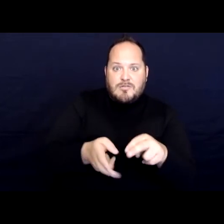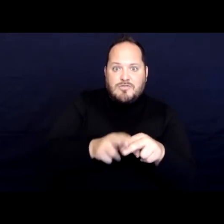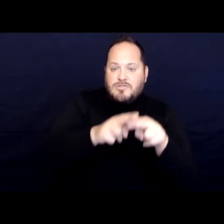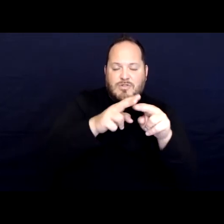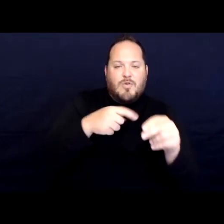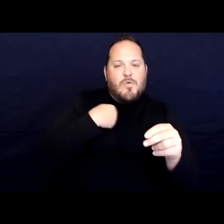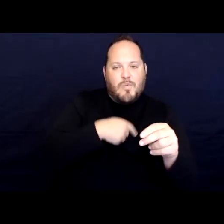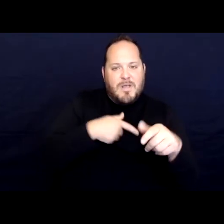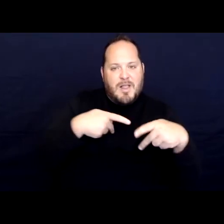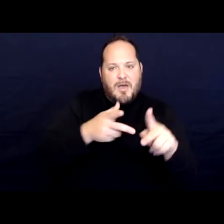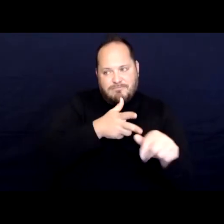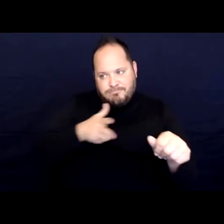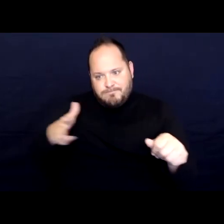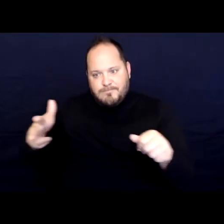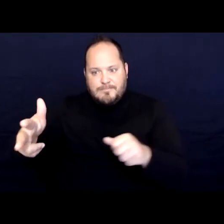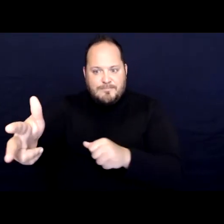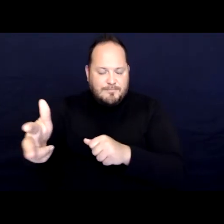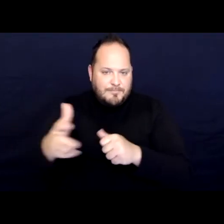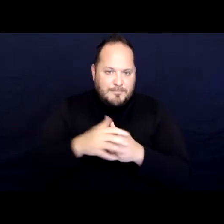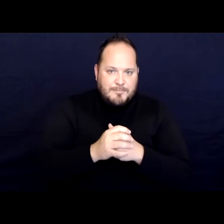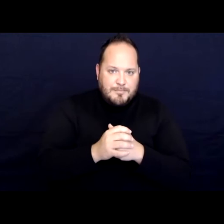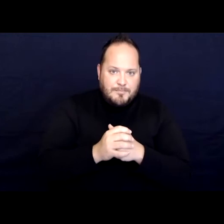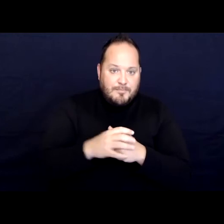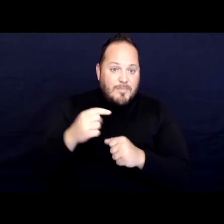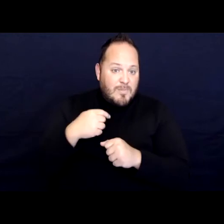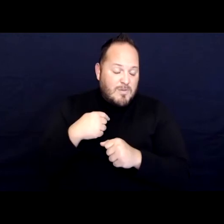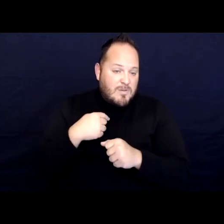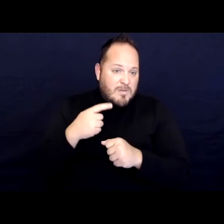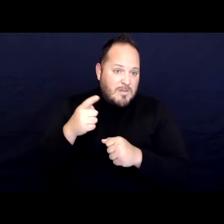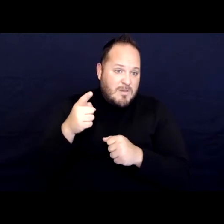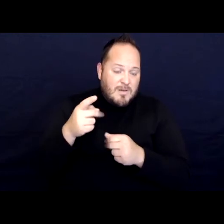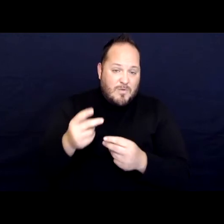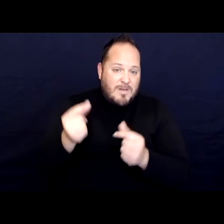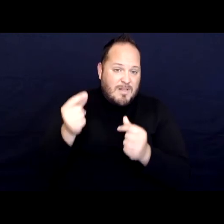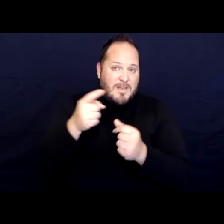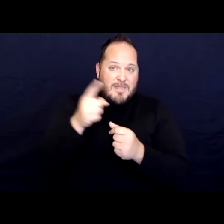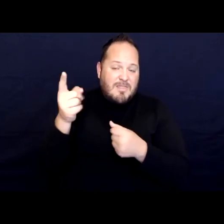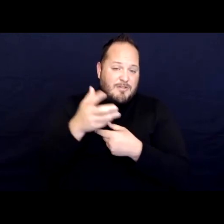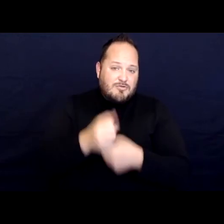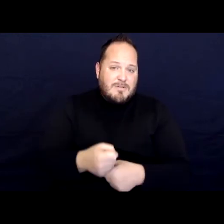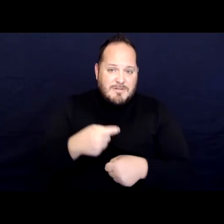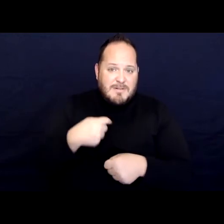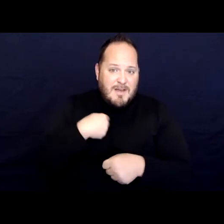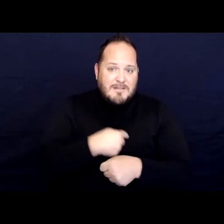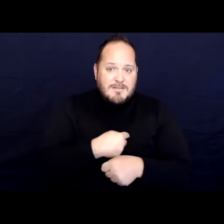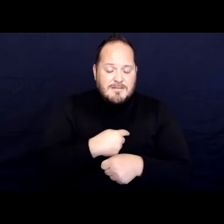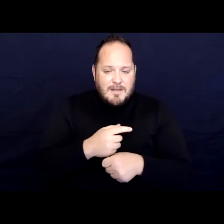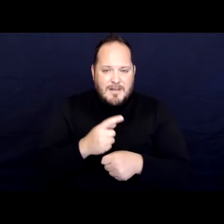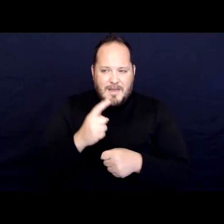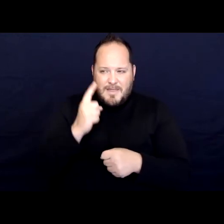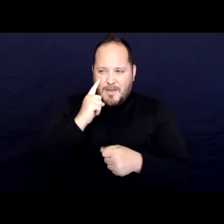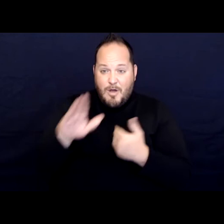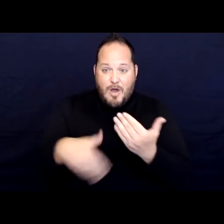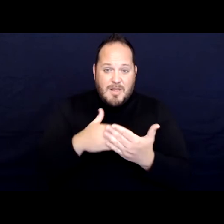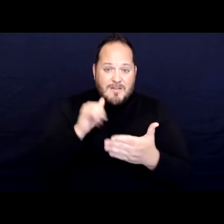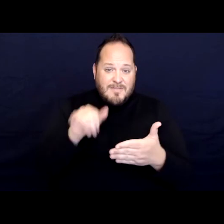early. And so we really, again, became this trusted partner with the county. And I think all of that resulted from